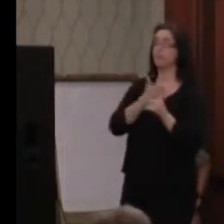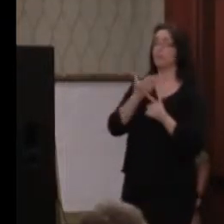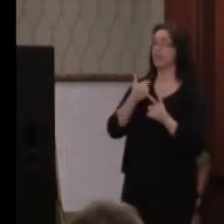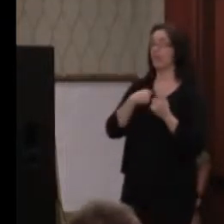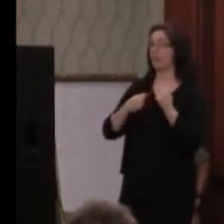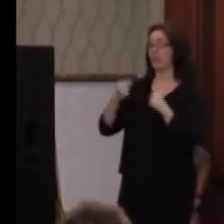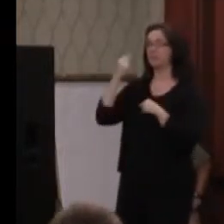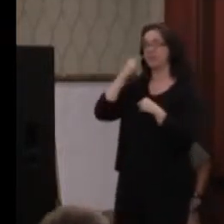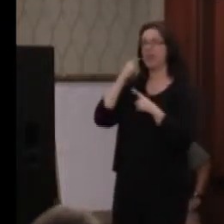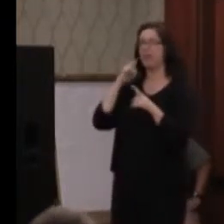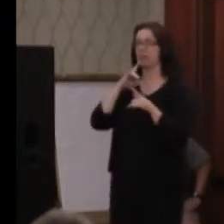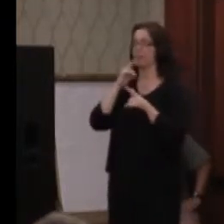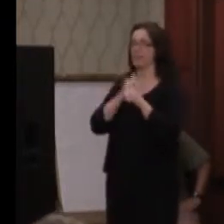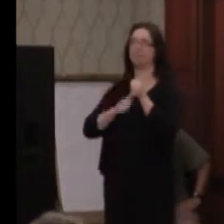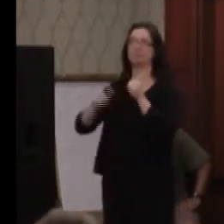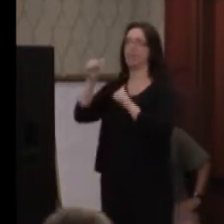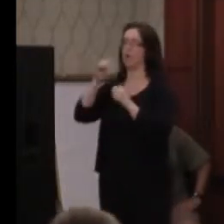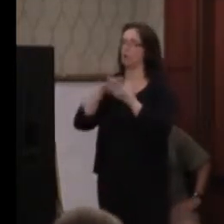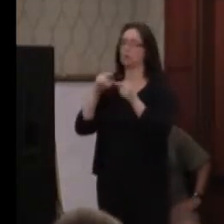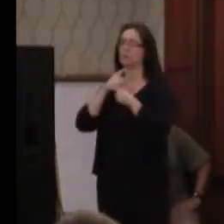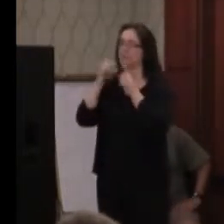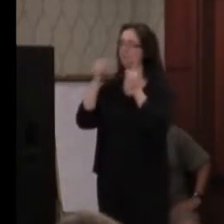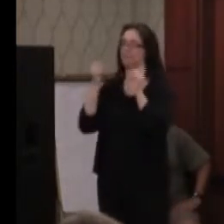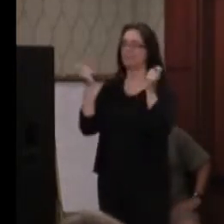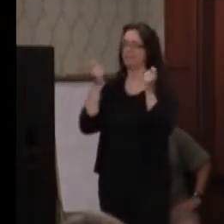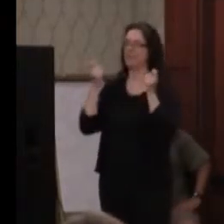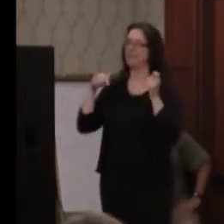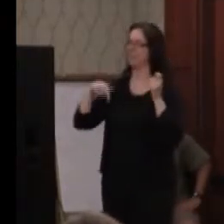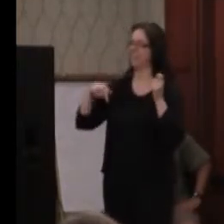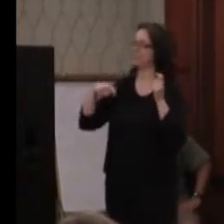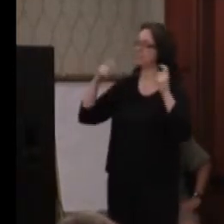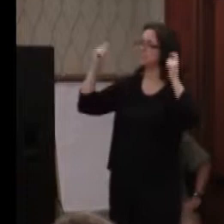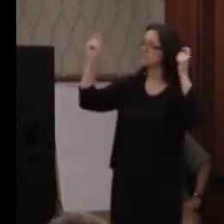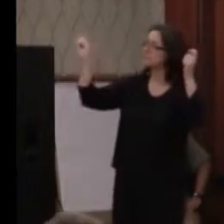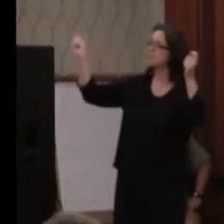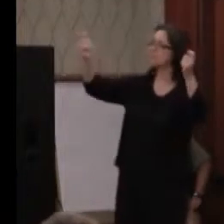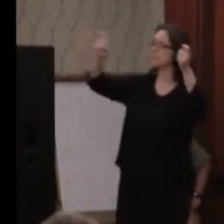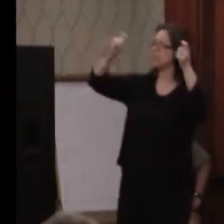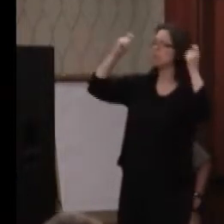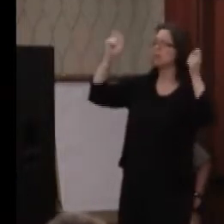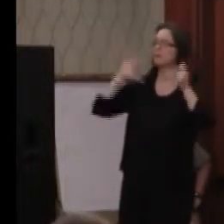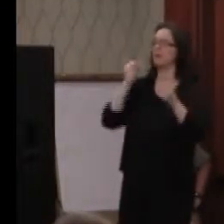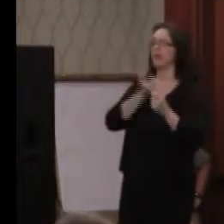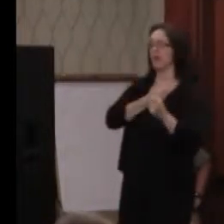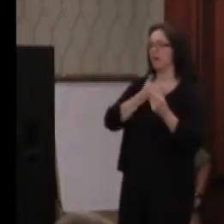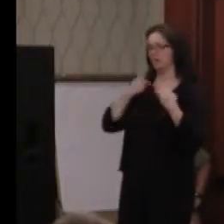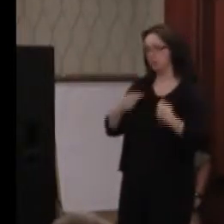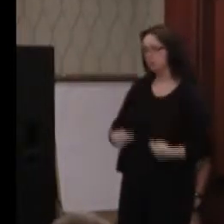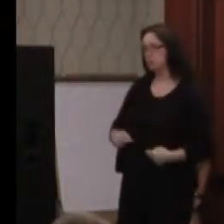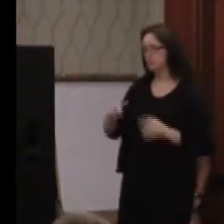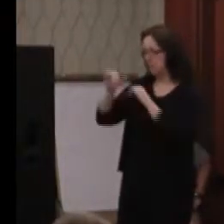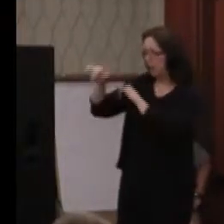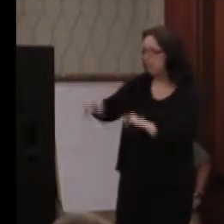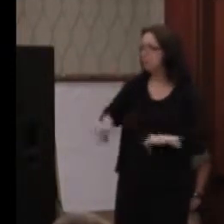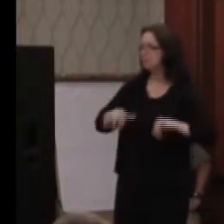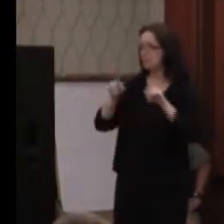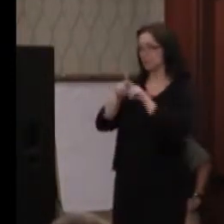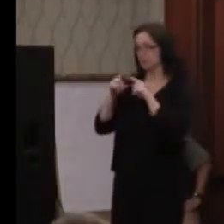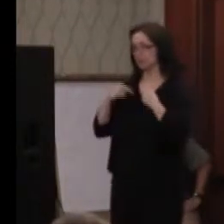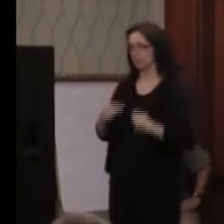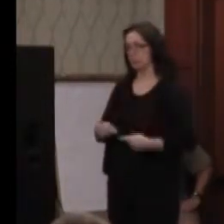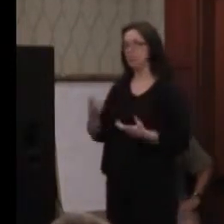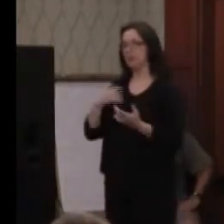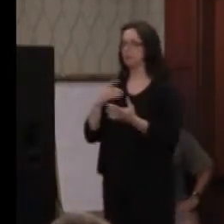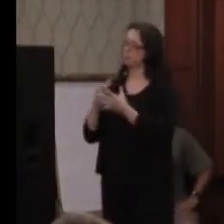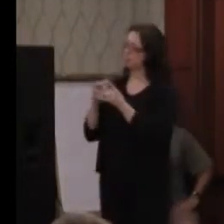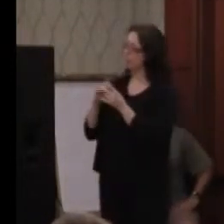was, this is really beyond a storytelling festival. This is a celebration of our humanity and our commonalities as human beings. And I was talking